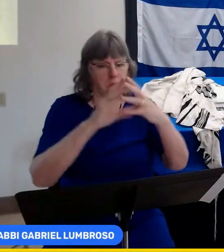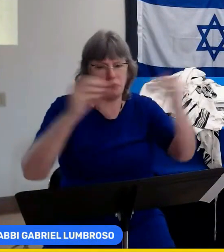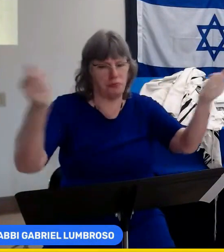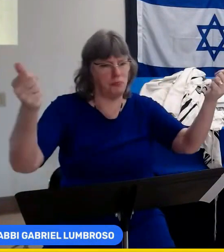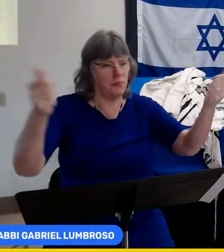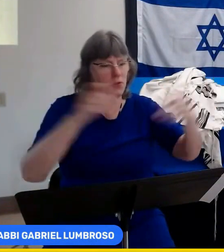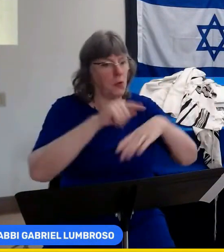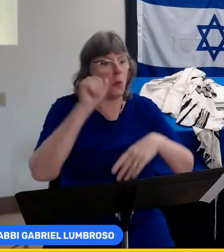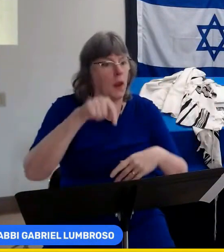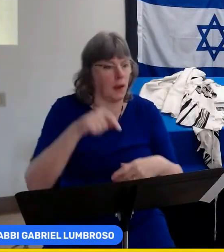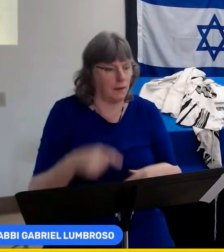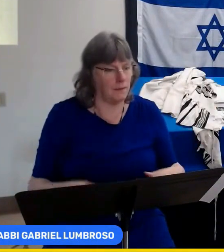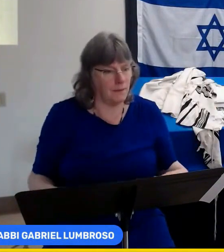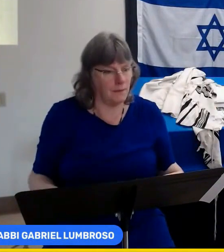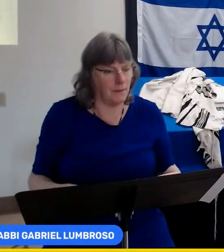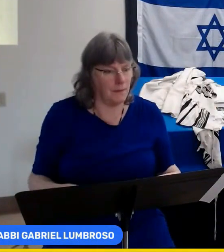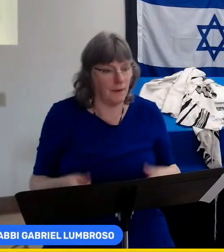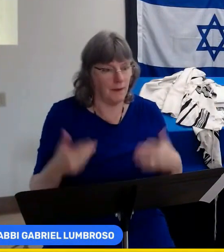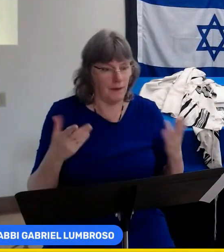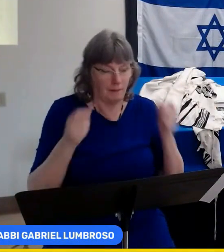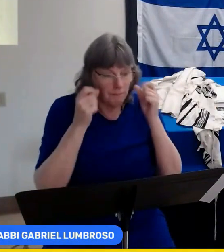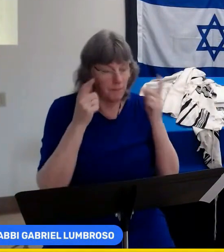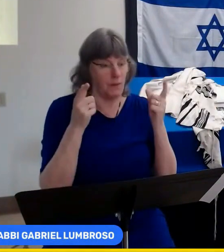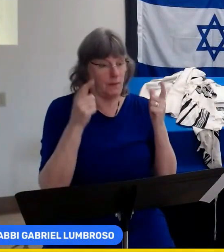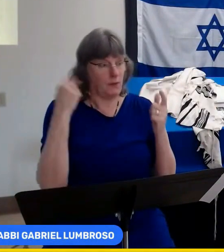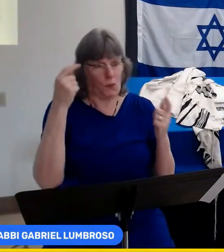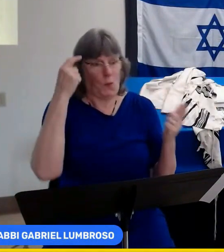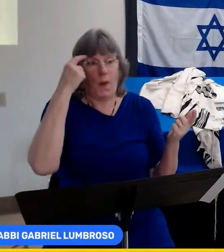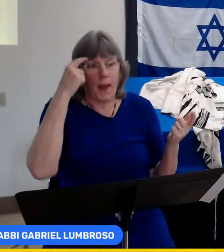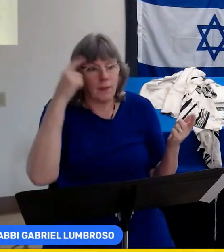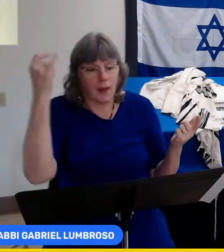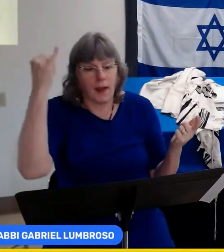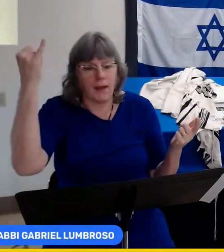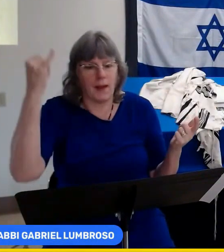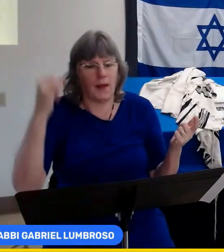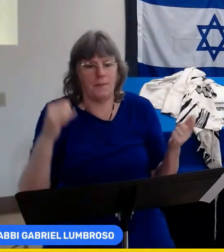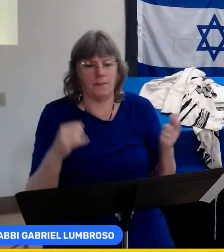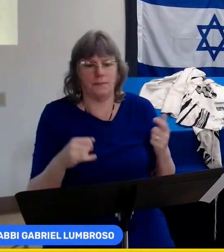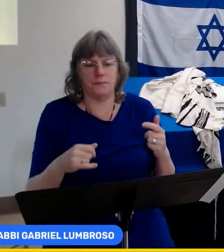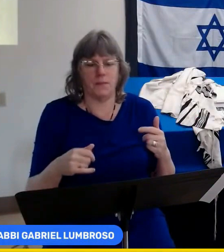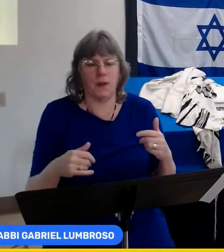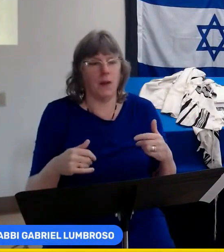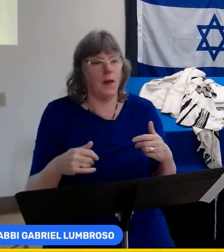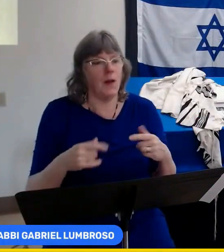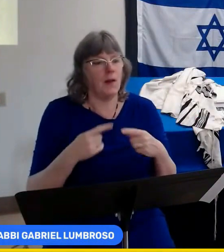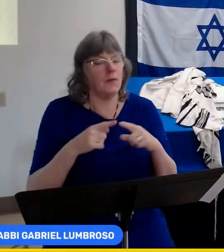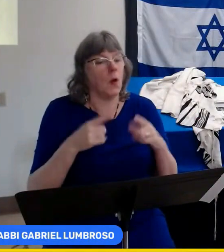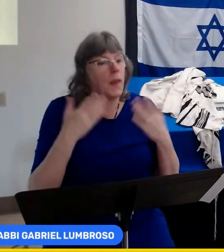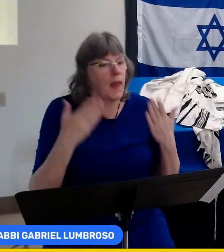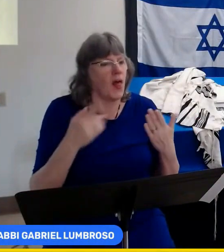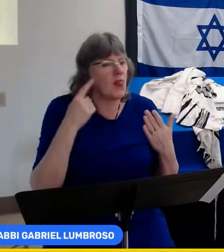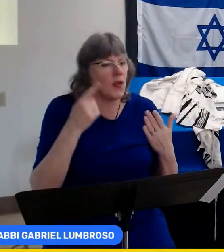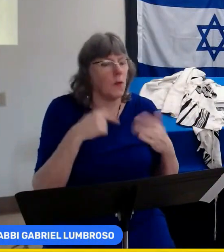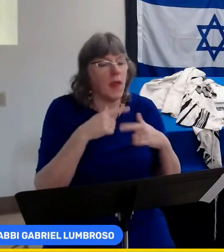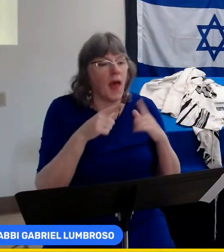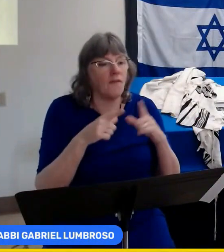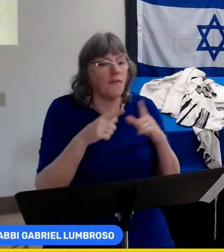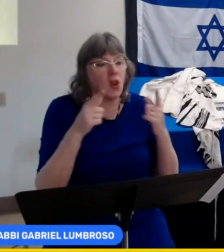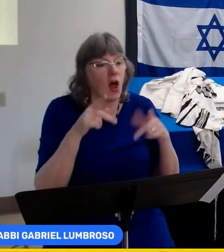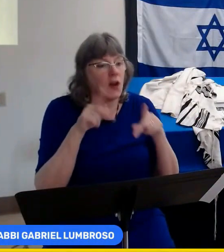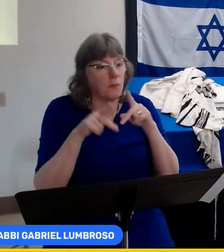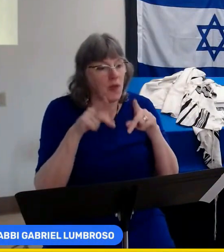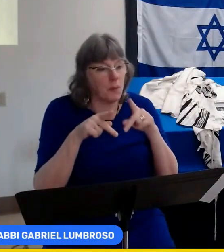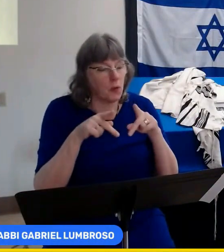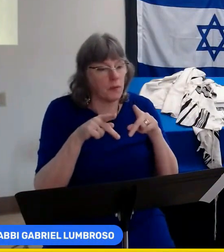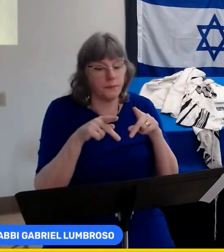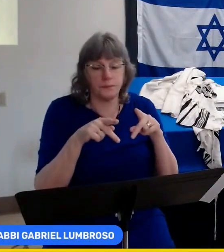That the words that Moses received from Hashem face to face are obsolete. Think about it. So now we have a whole bunch of people who stay in Egypt